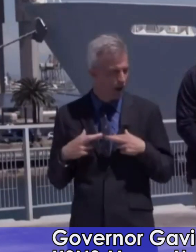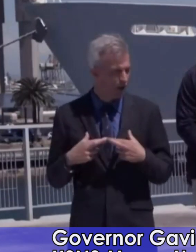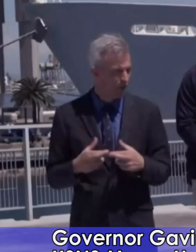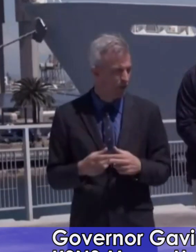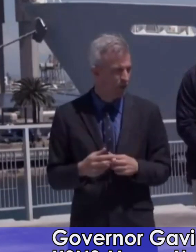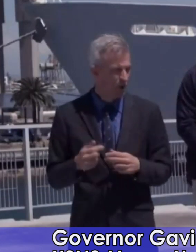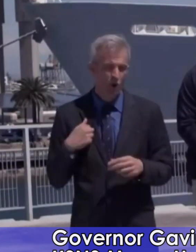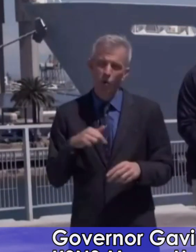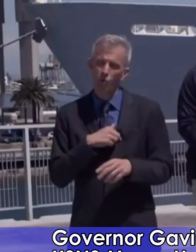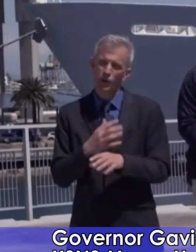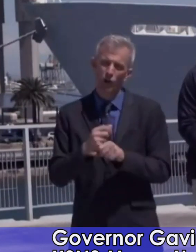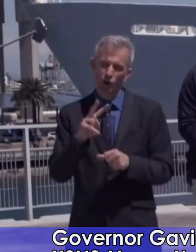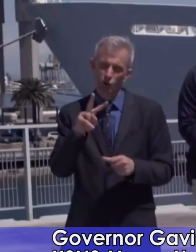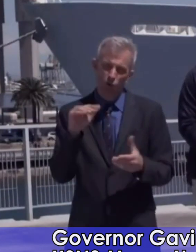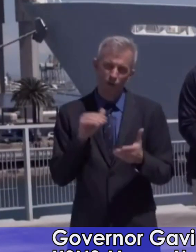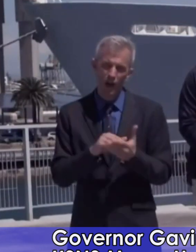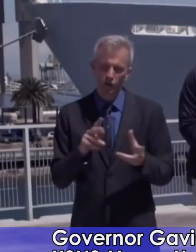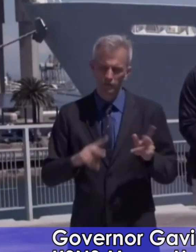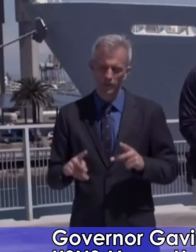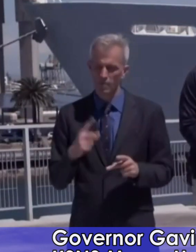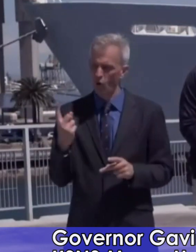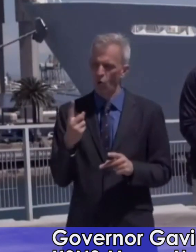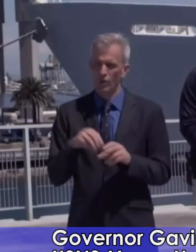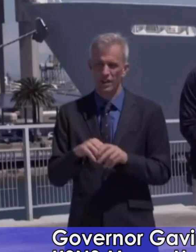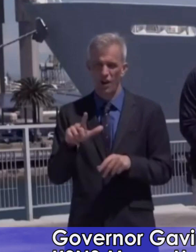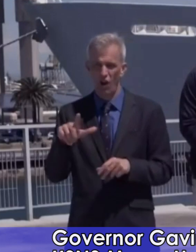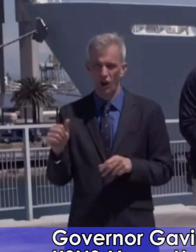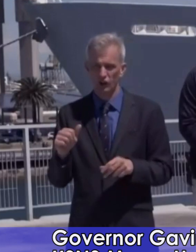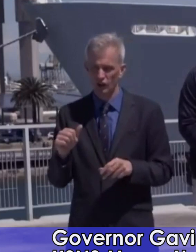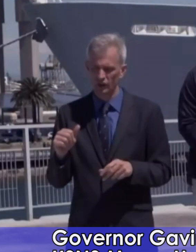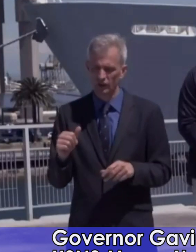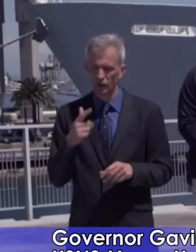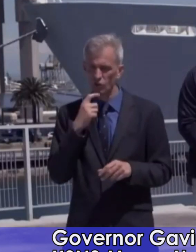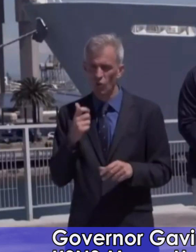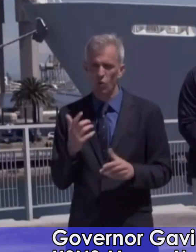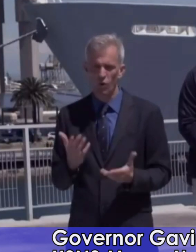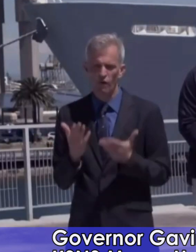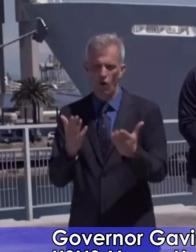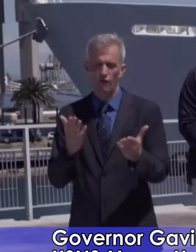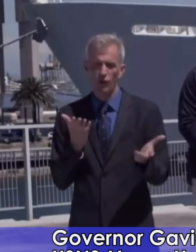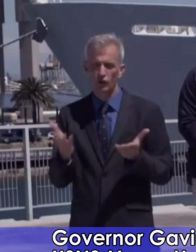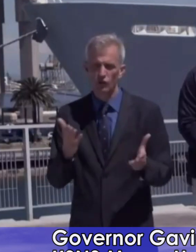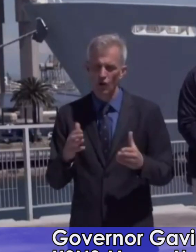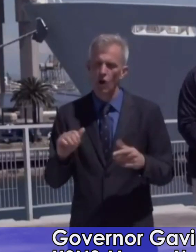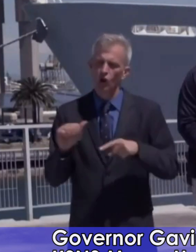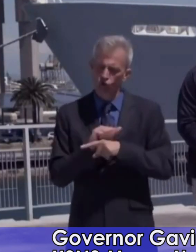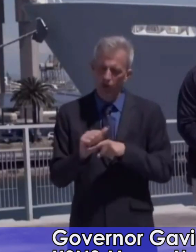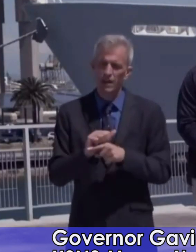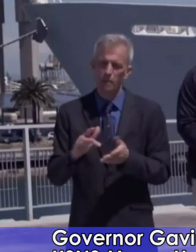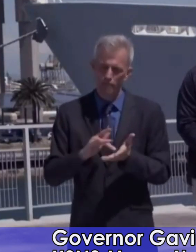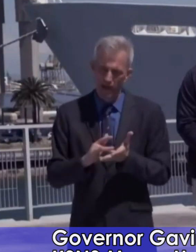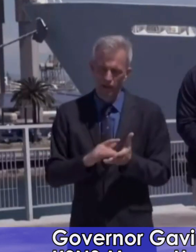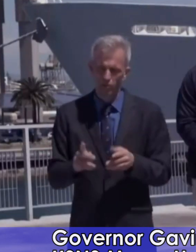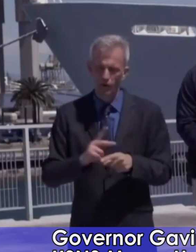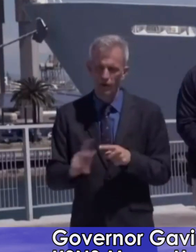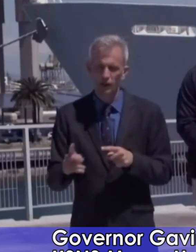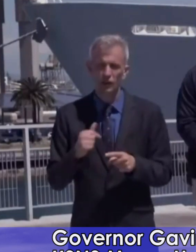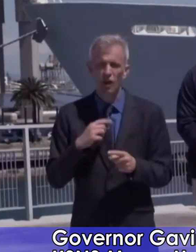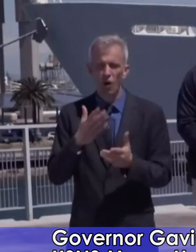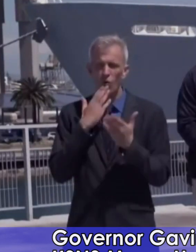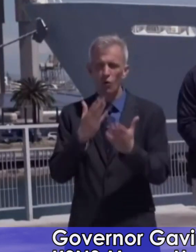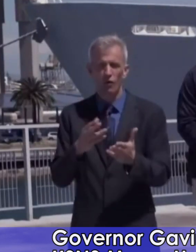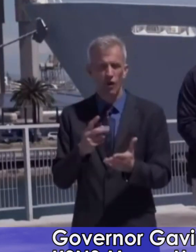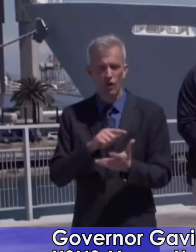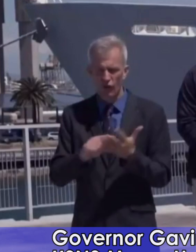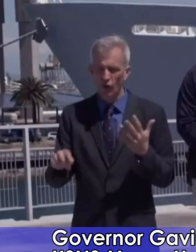over 2,000 people just here in Los Angeles alone that have offered their services, who are trained medical professionals. And I want to thank them. I know